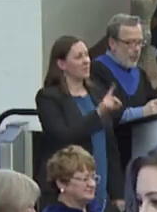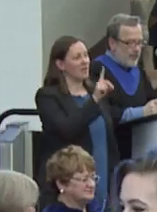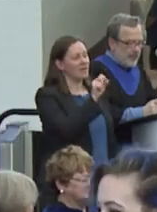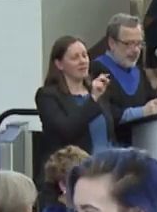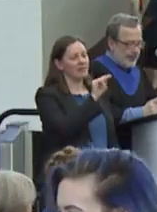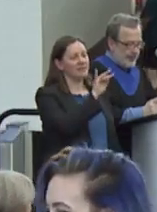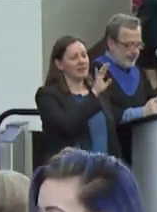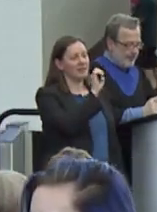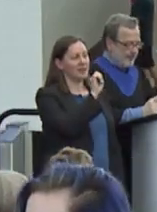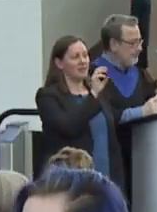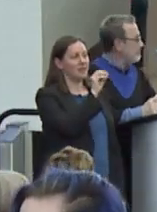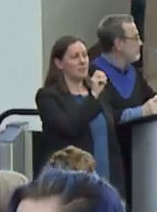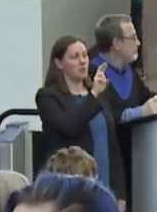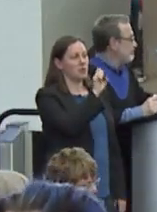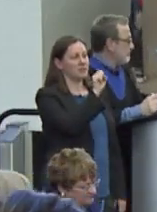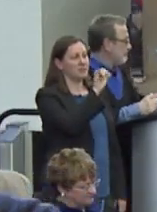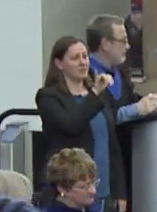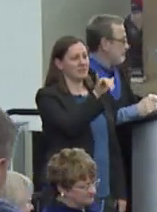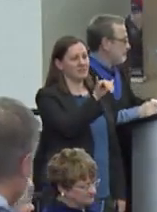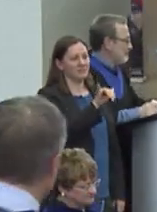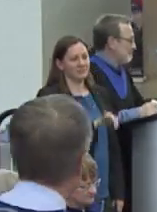Danielle Morrissey.